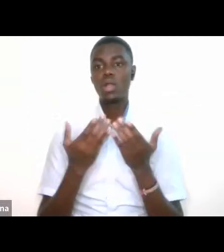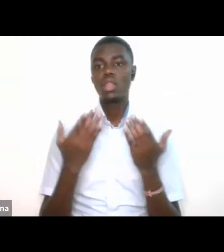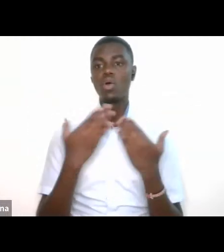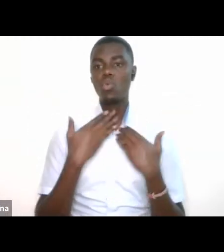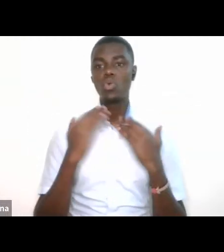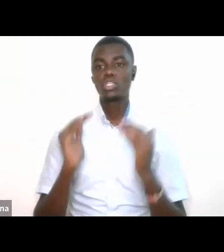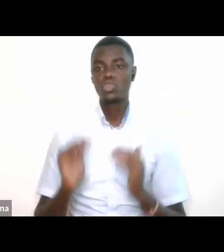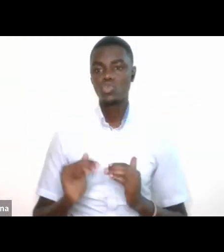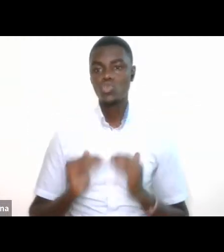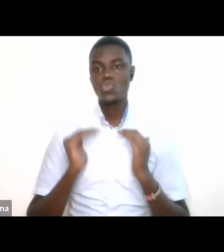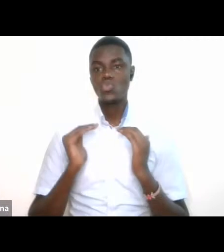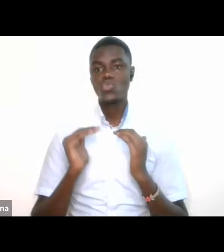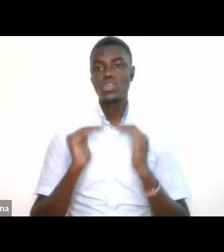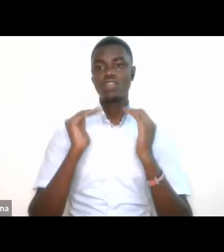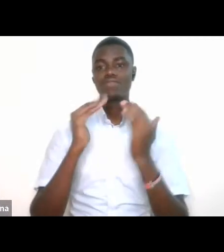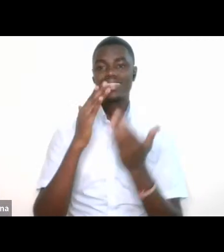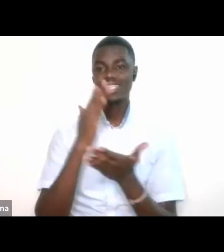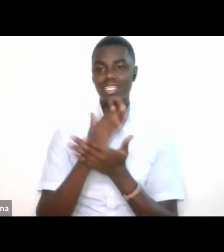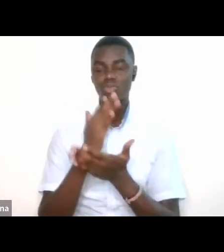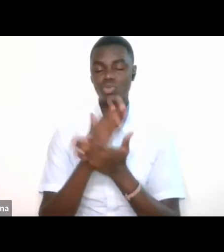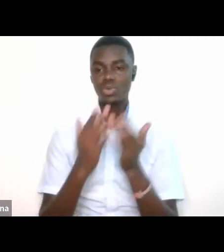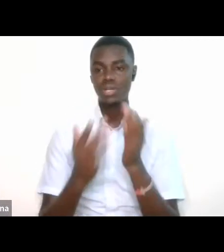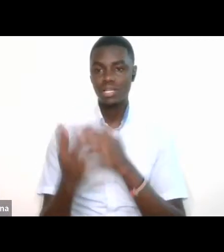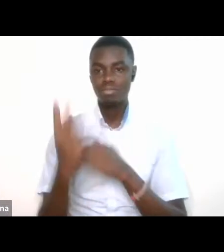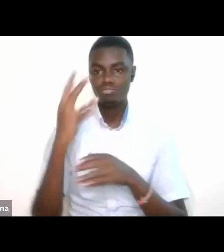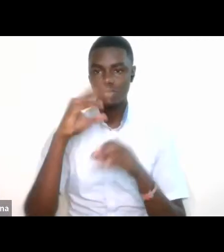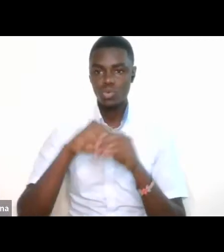truly inclusive education system,